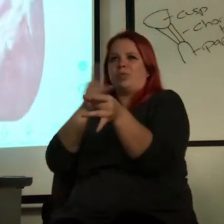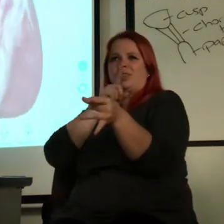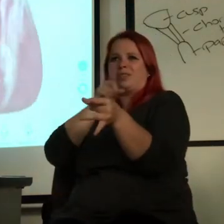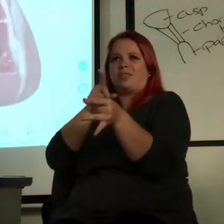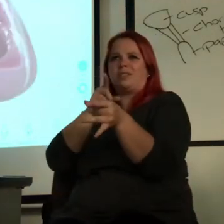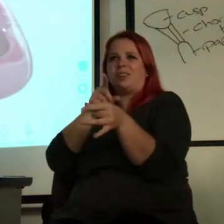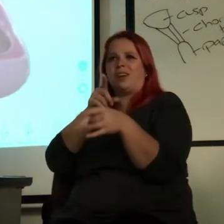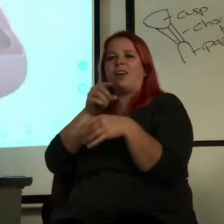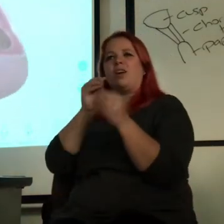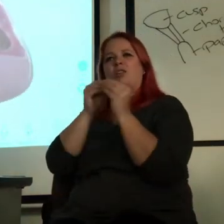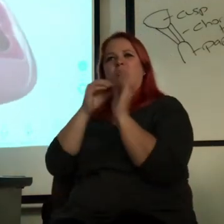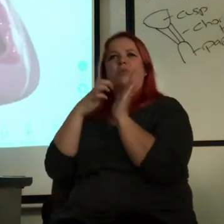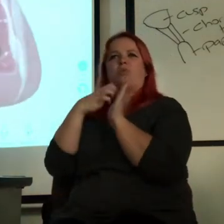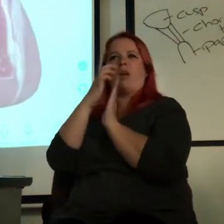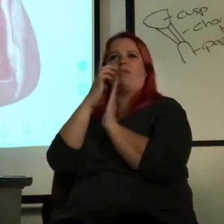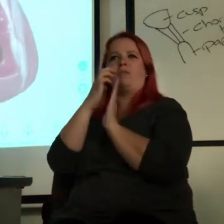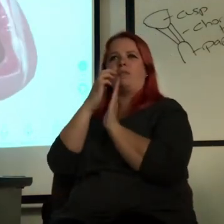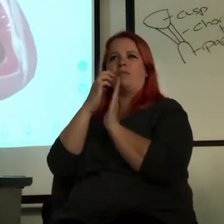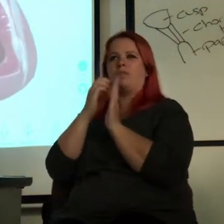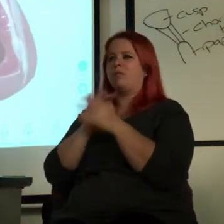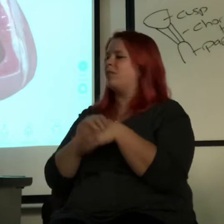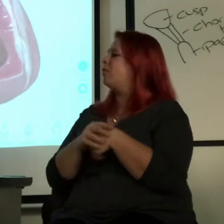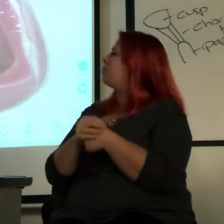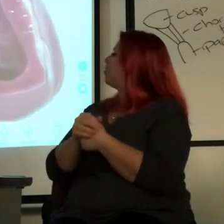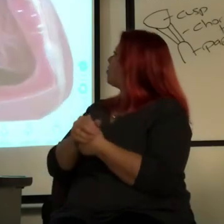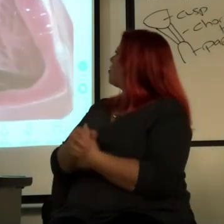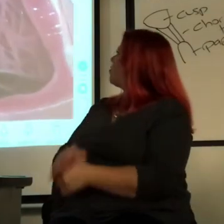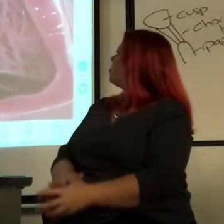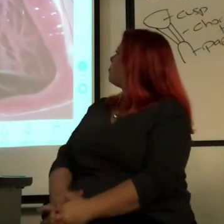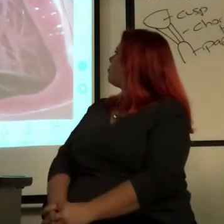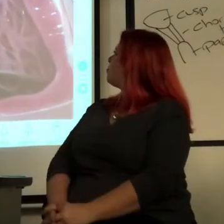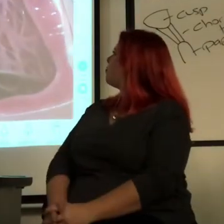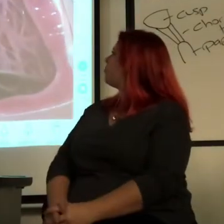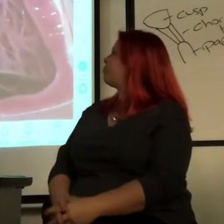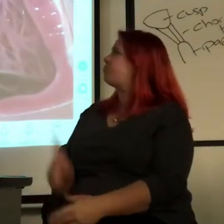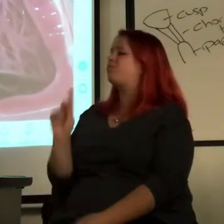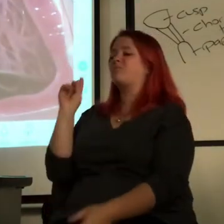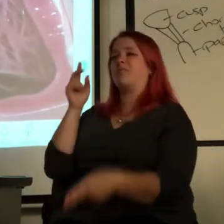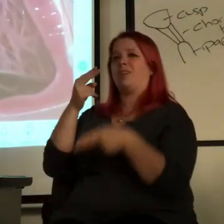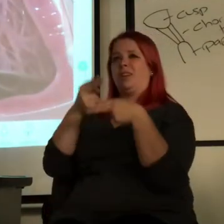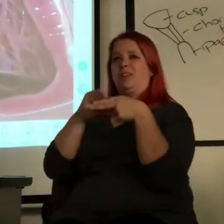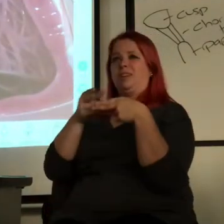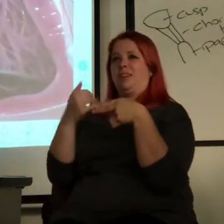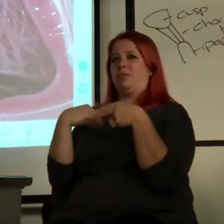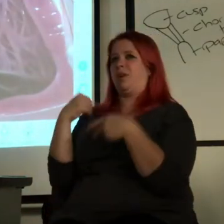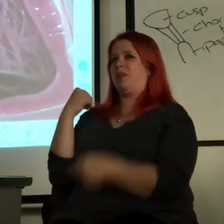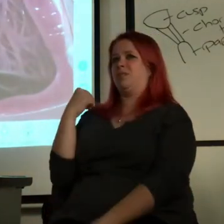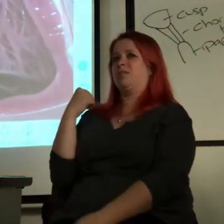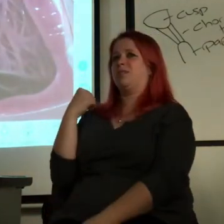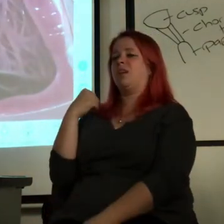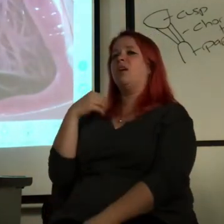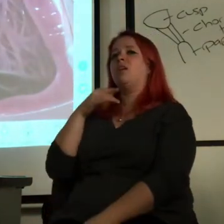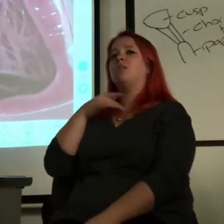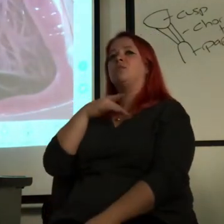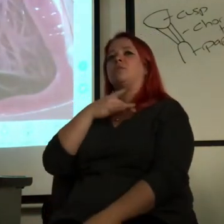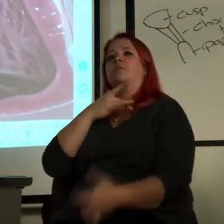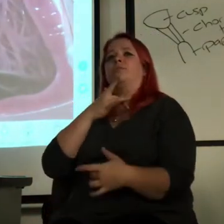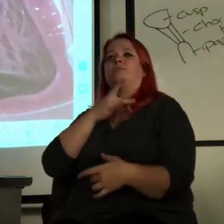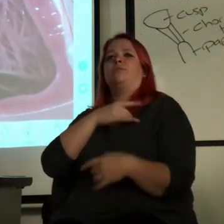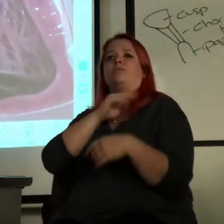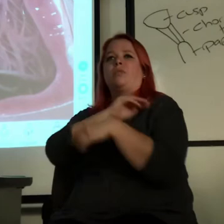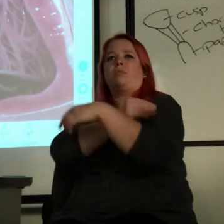smooth appearance, it's kind of a rough appearance. And there's a name for that. The heart muscle with all